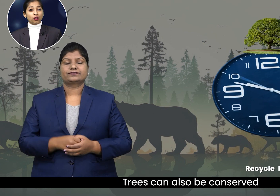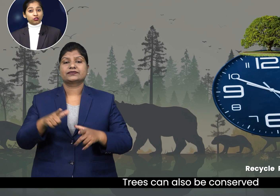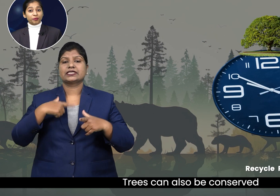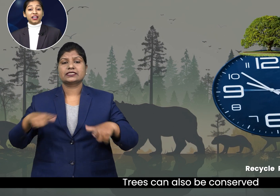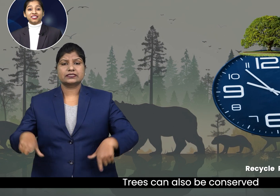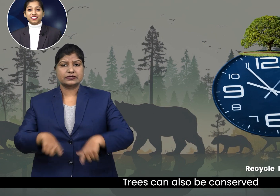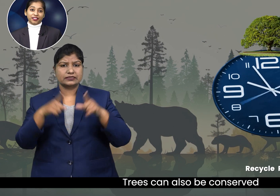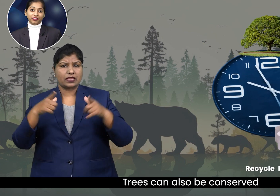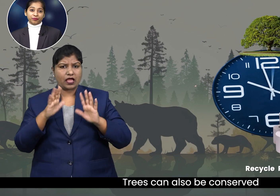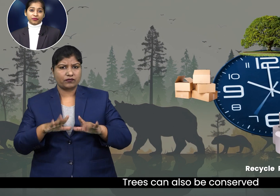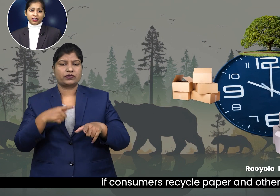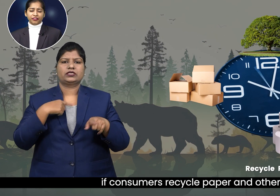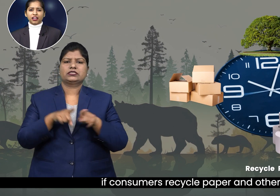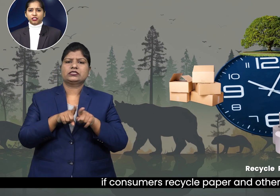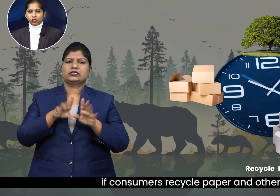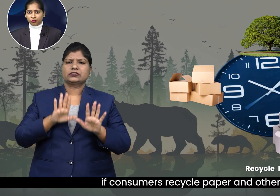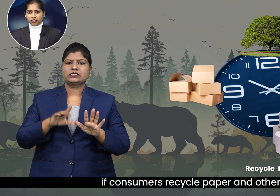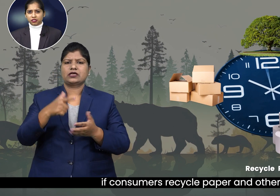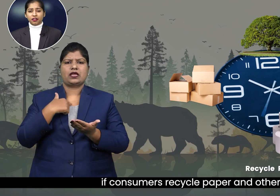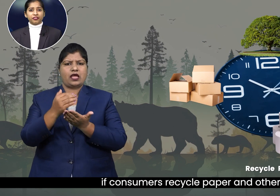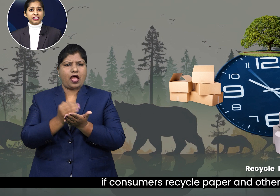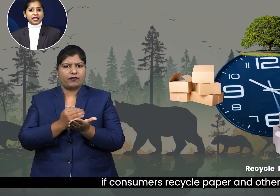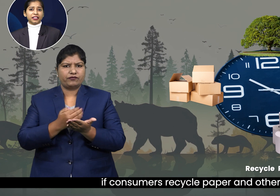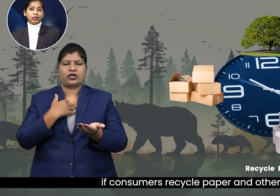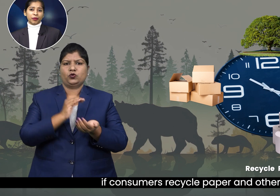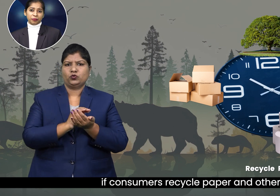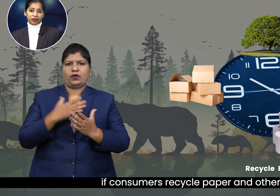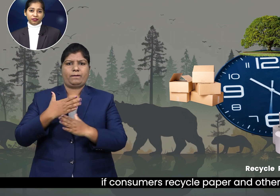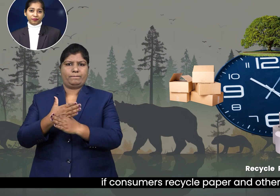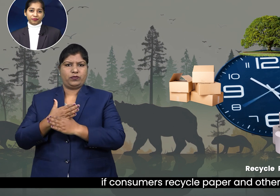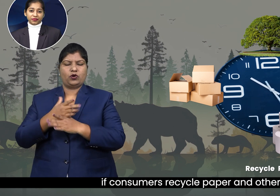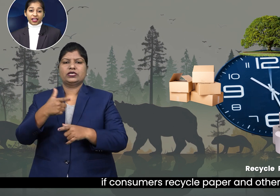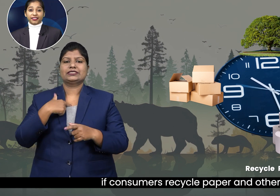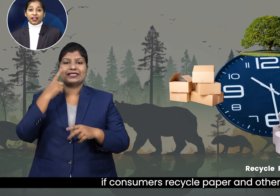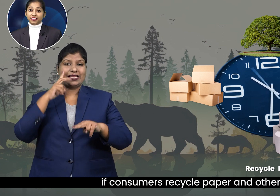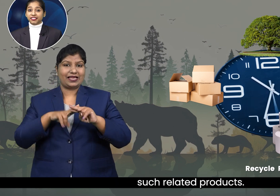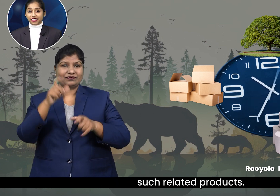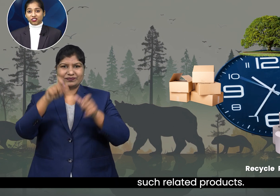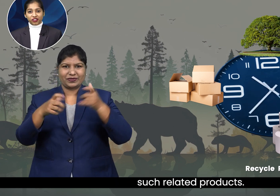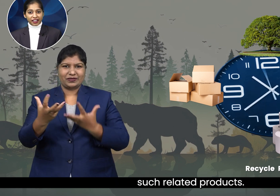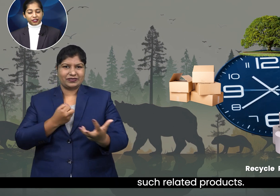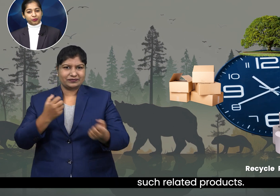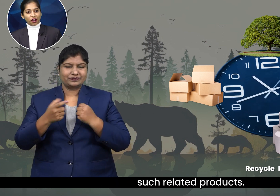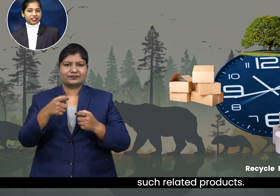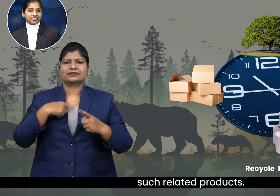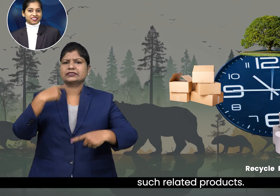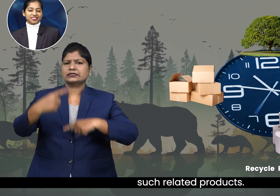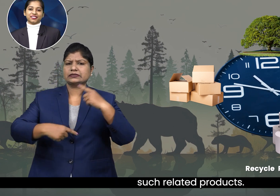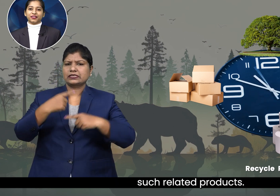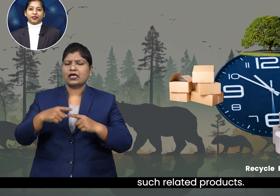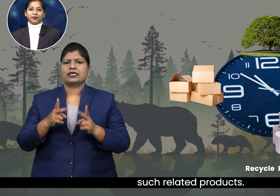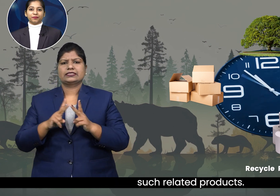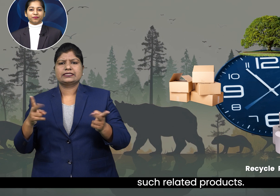Trees can also be conserved if consumers recycle paper and other such related